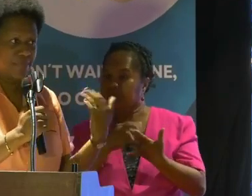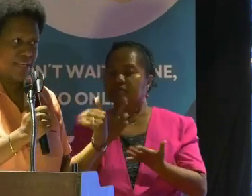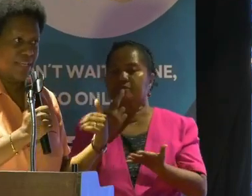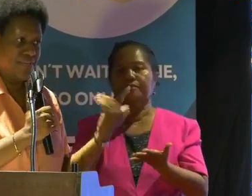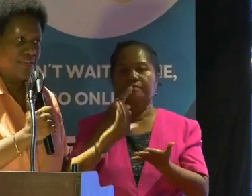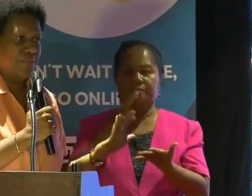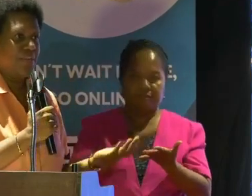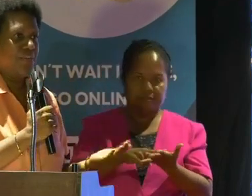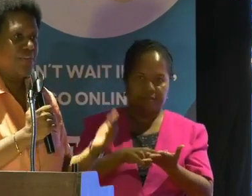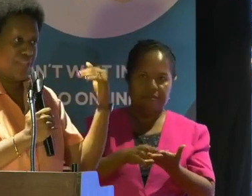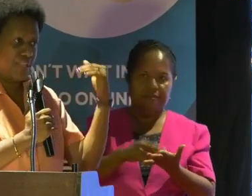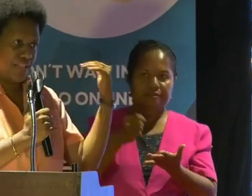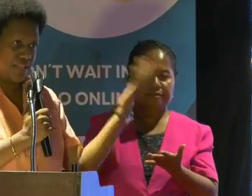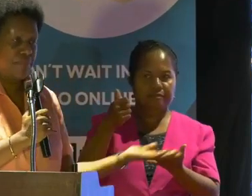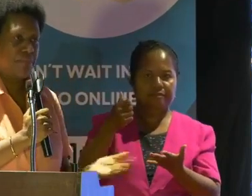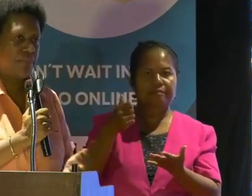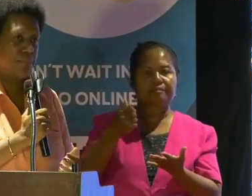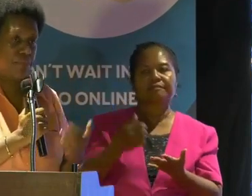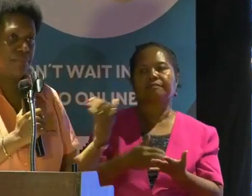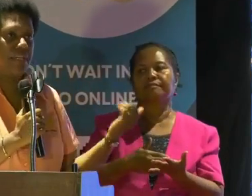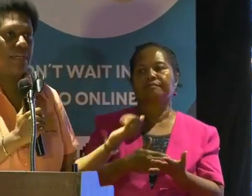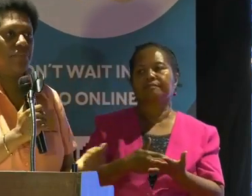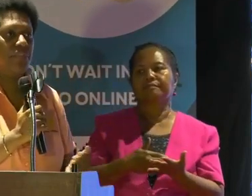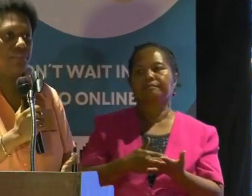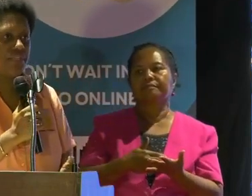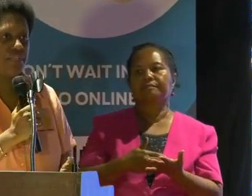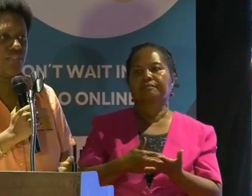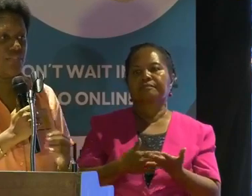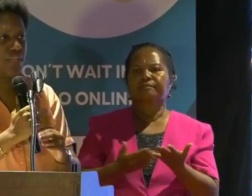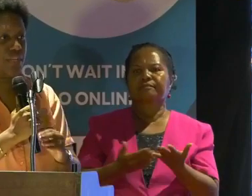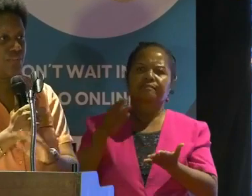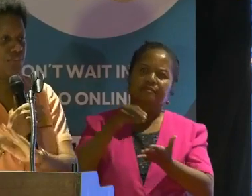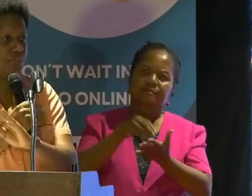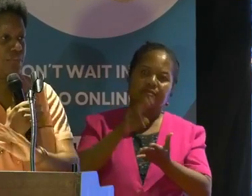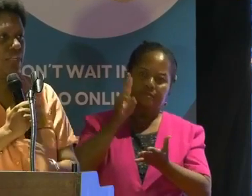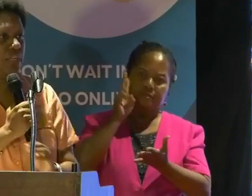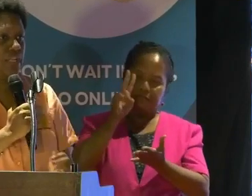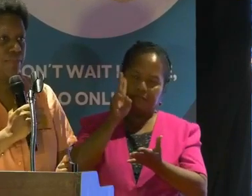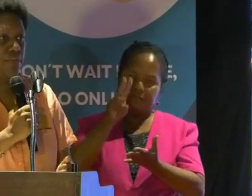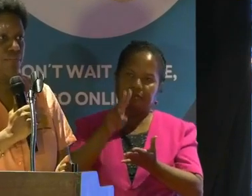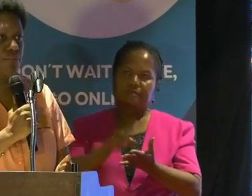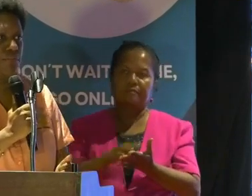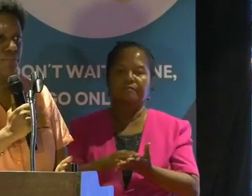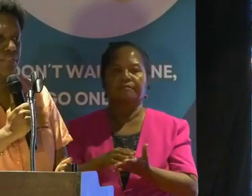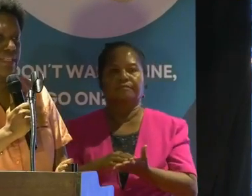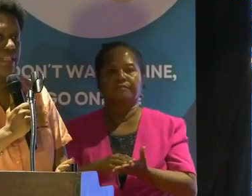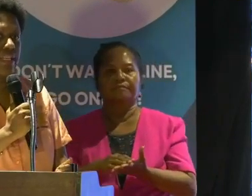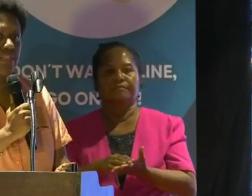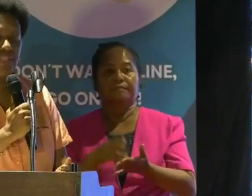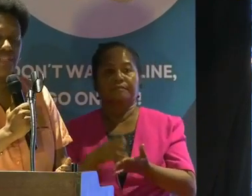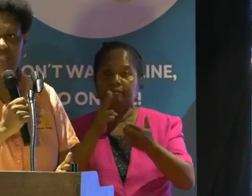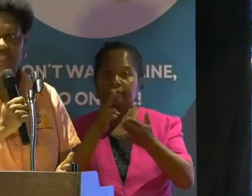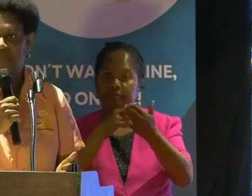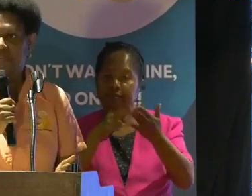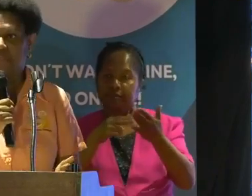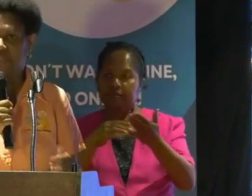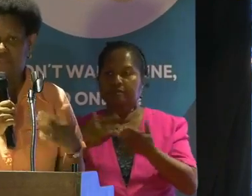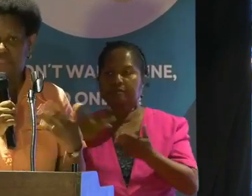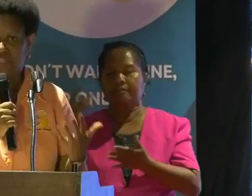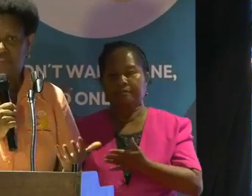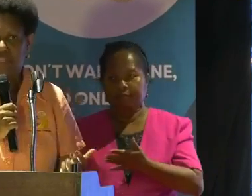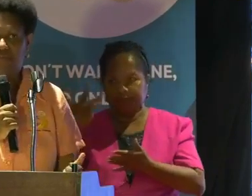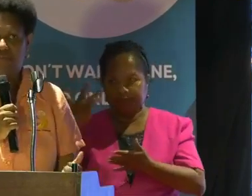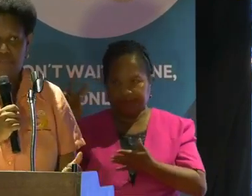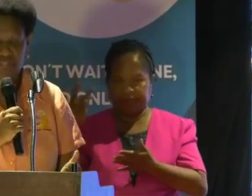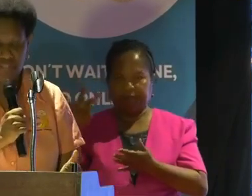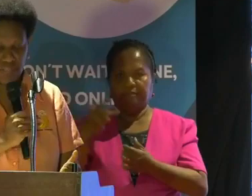recorded, and by the evening when you go, they would have been uploaded already, so you can also have a look through, just in case you think also you